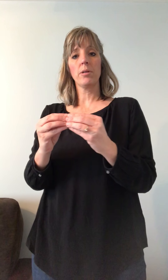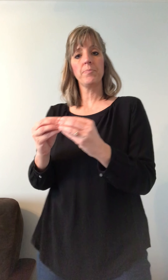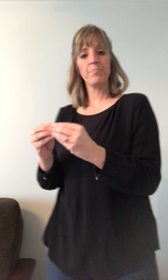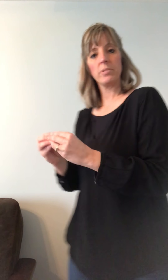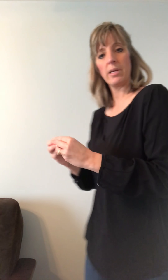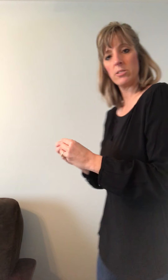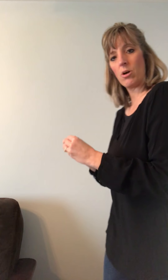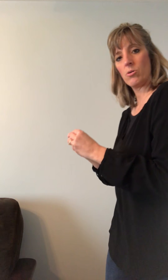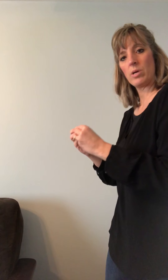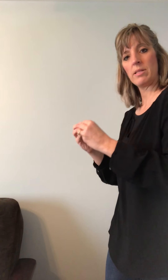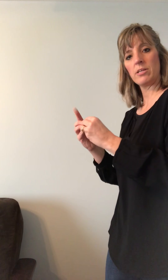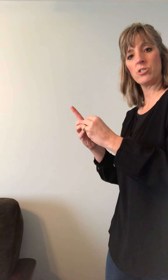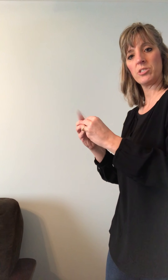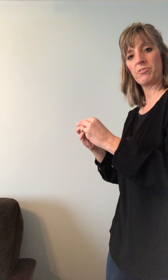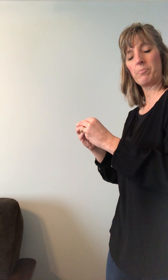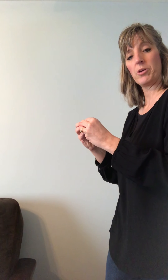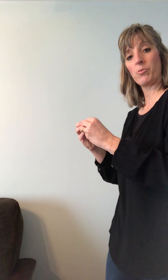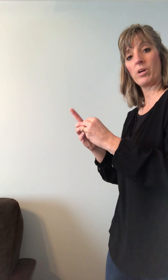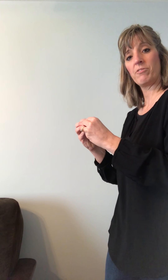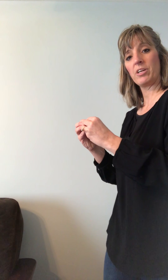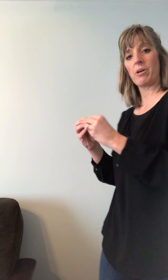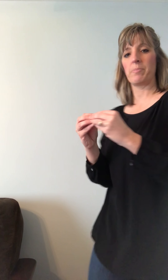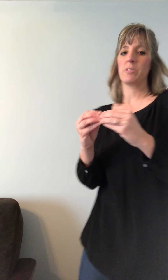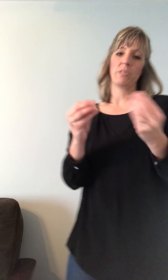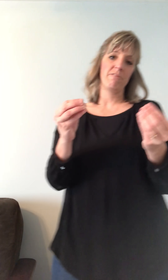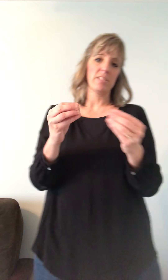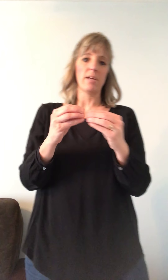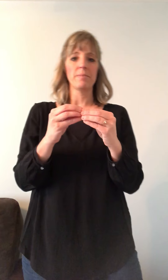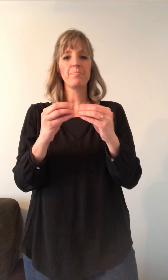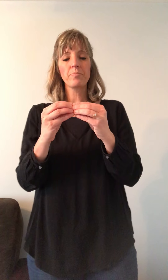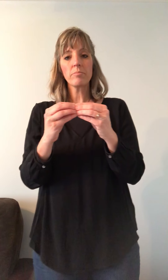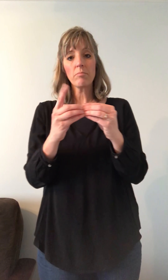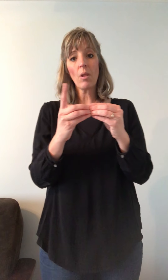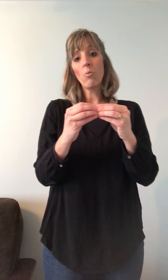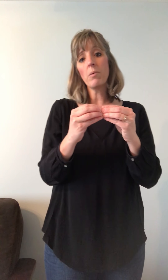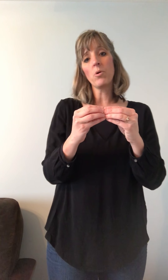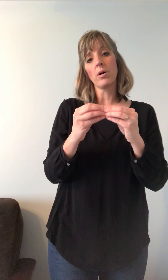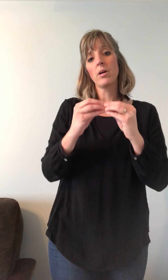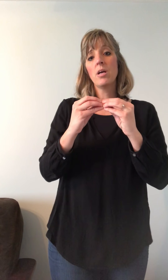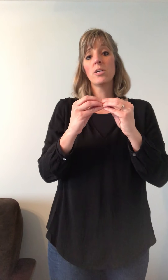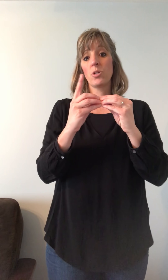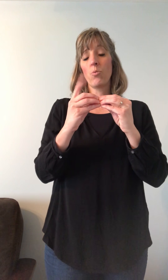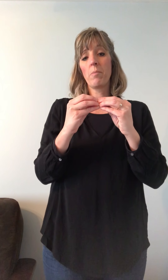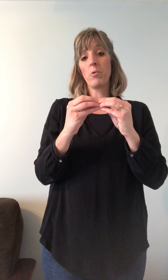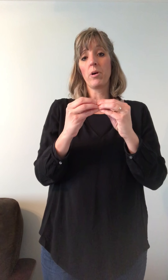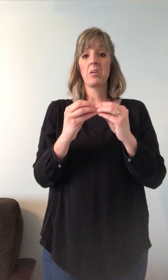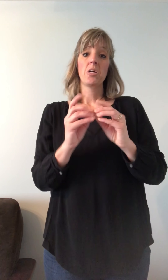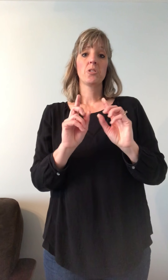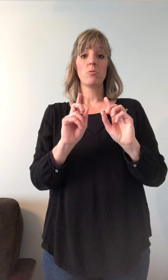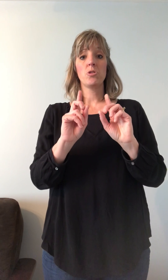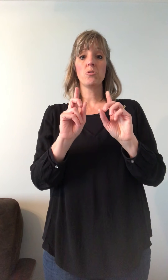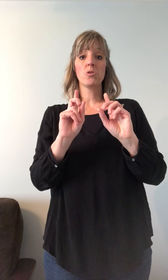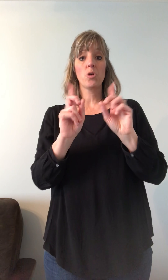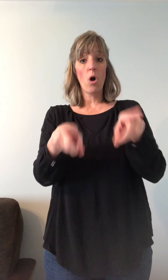more, like so, and then you just flip your one finger up. It's a really fun sign. One more, so one more. So